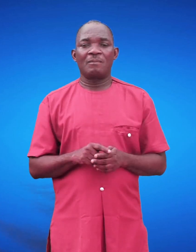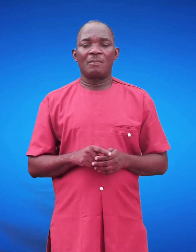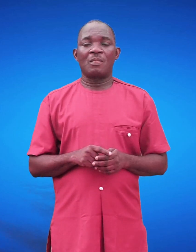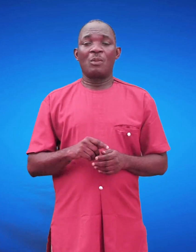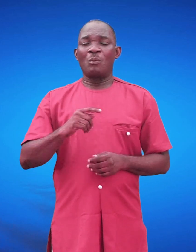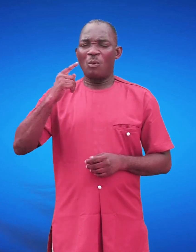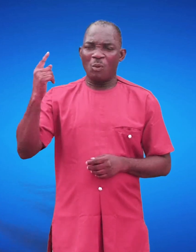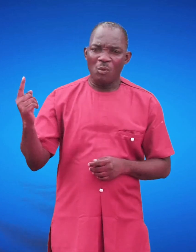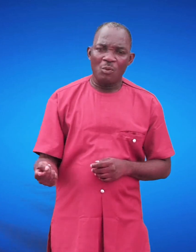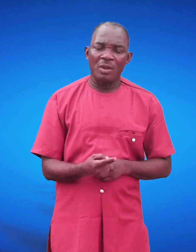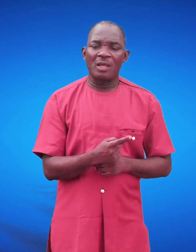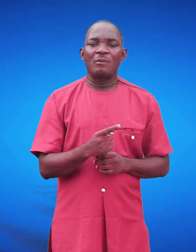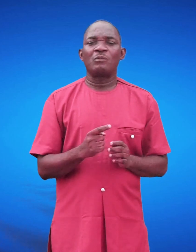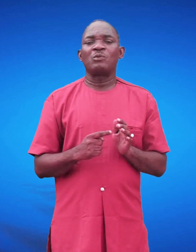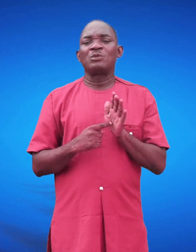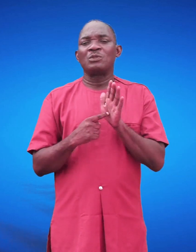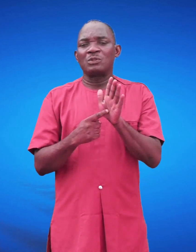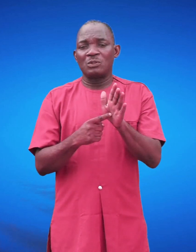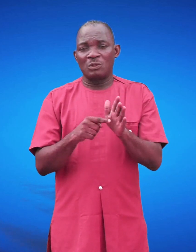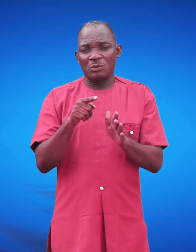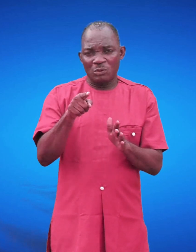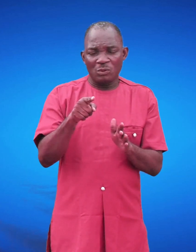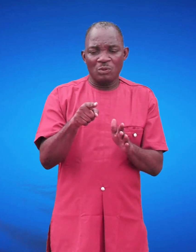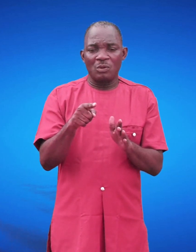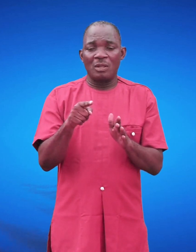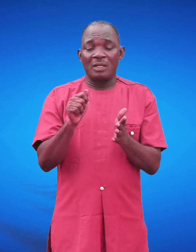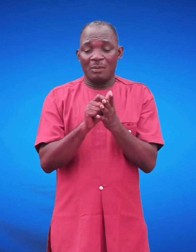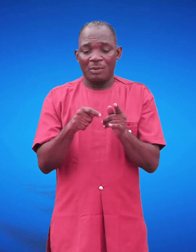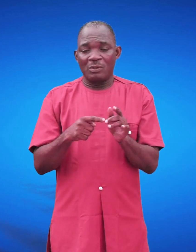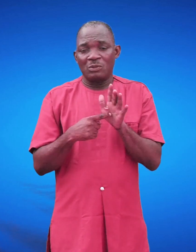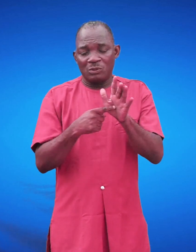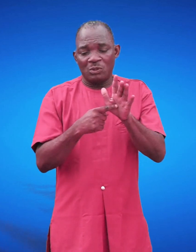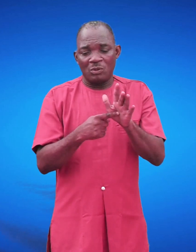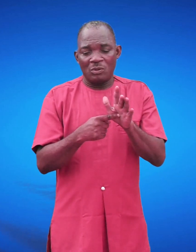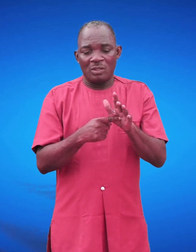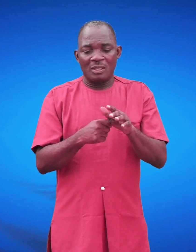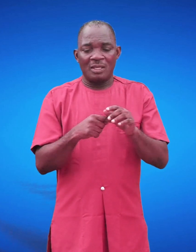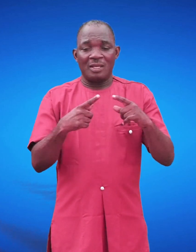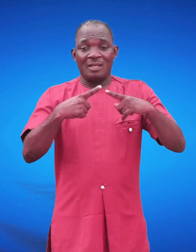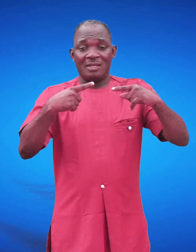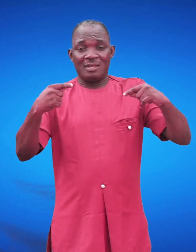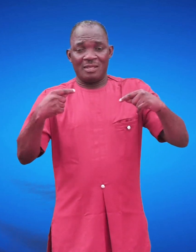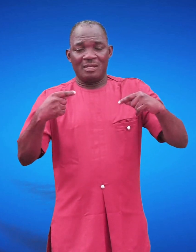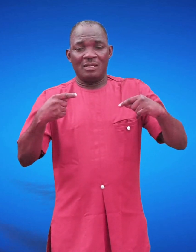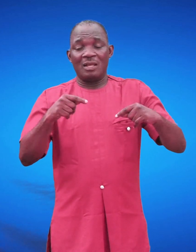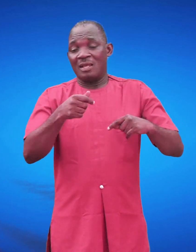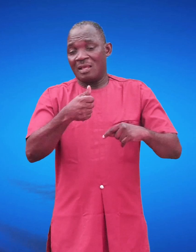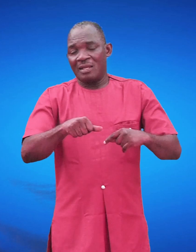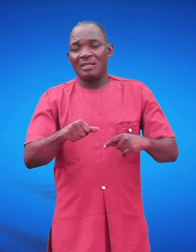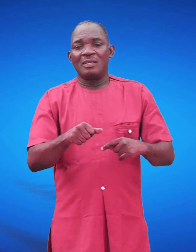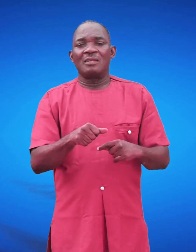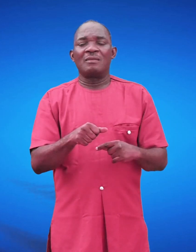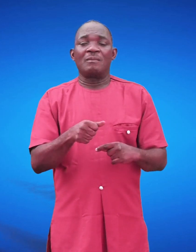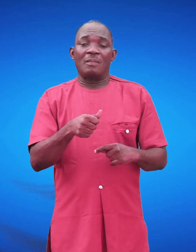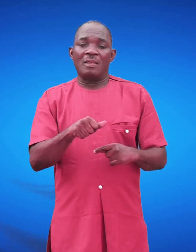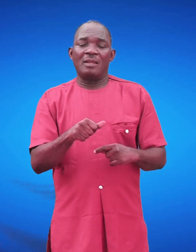always show you an identity card or any form of